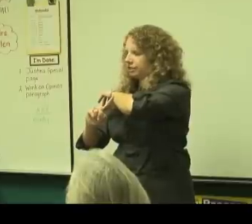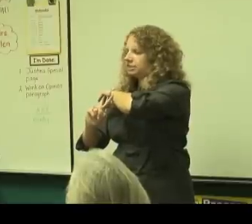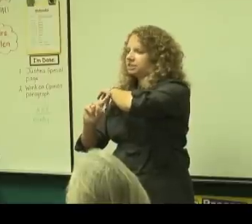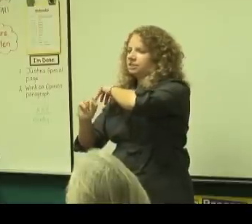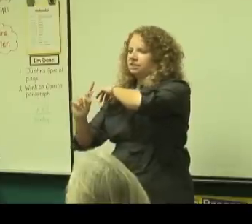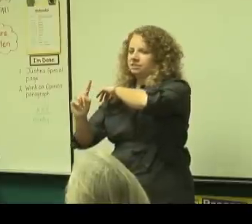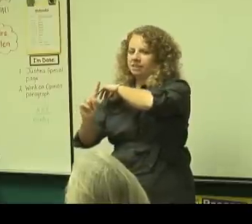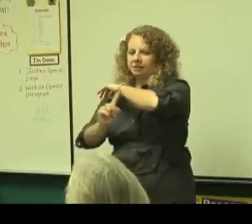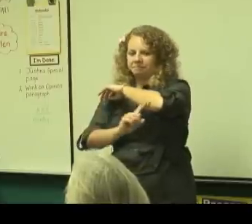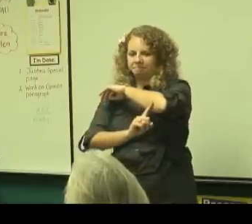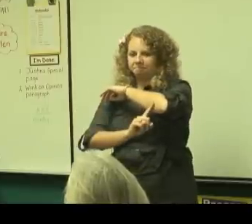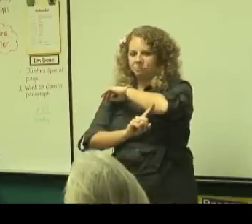wrist, to here. Trash.